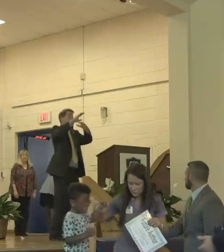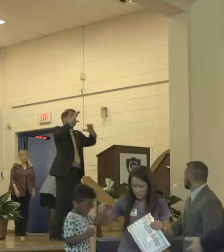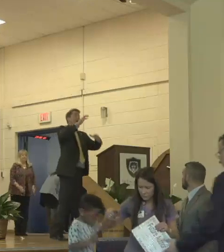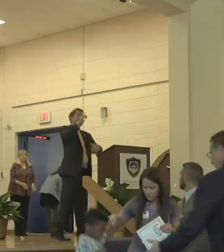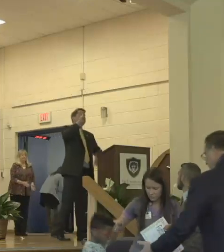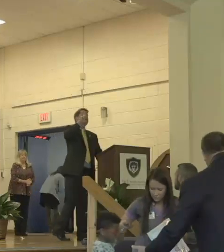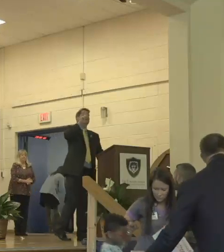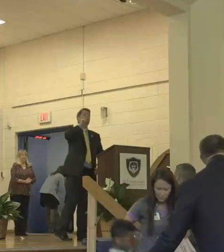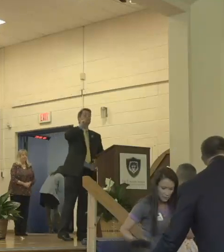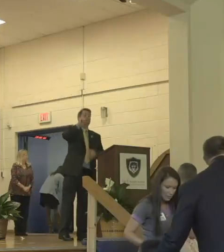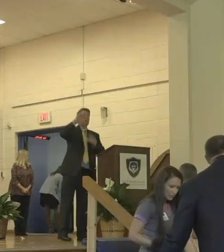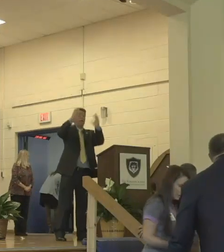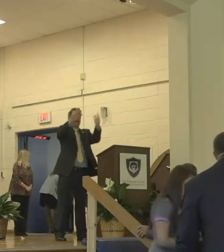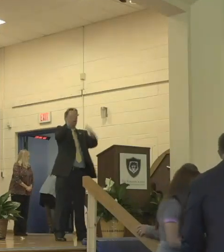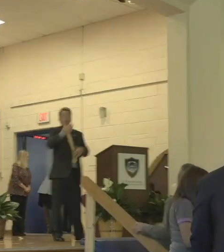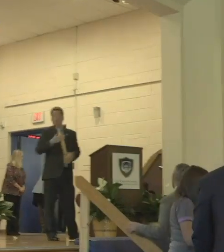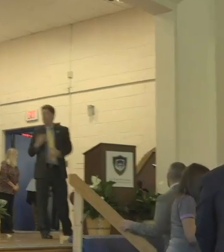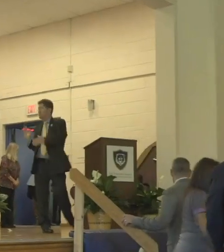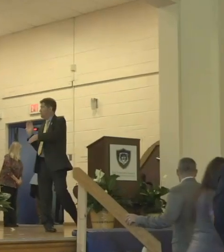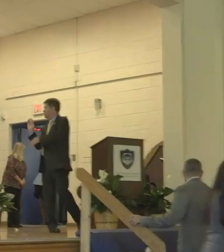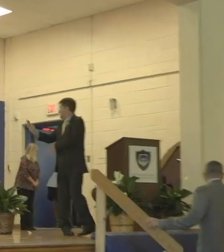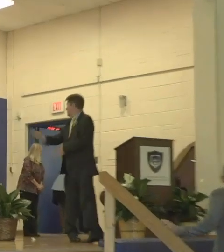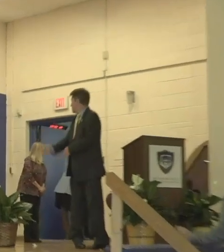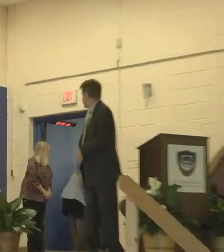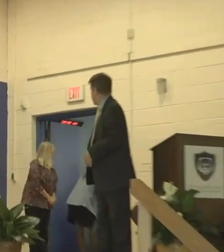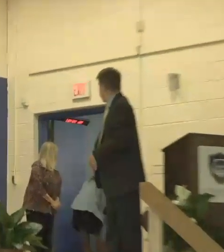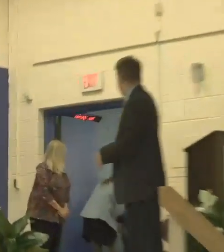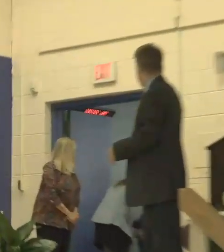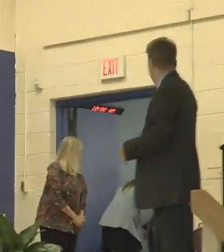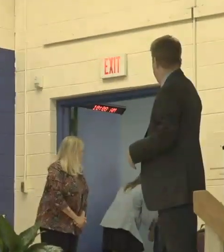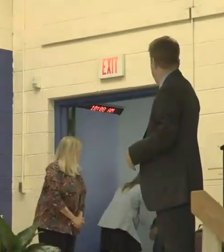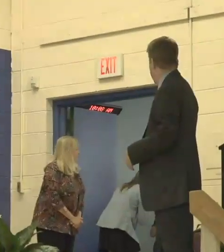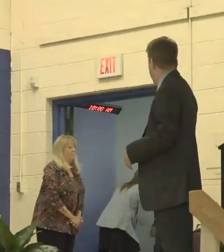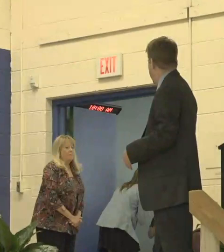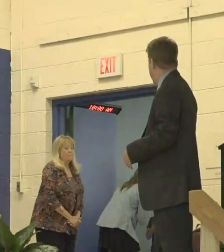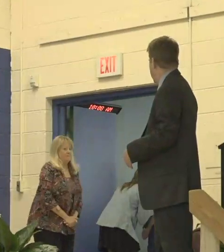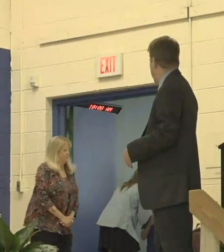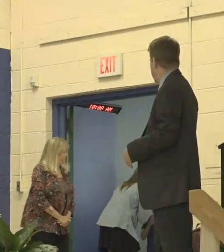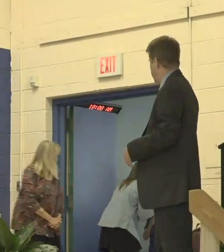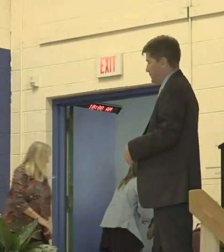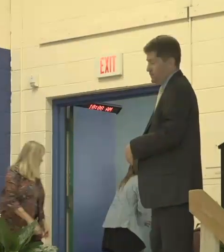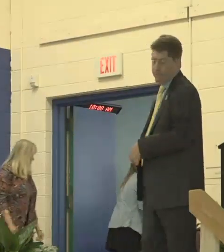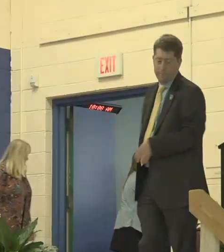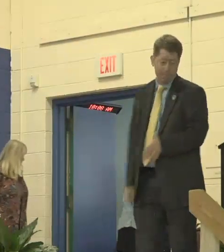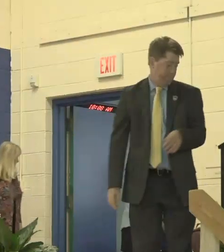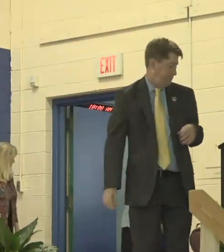All right, the next class is Linda Treat's preschool class. They will come out to the stage, please.